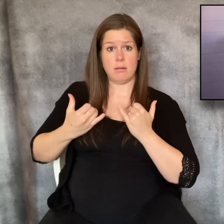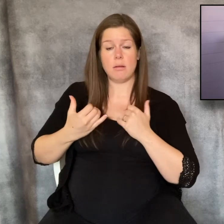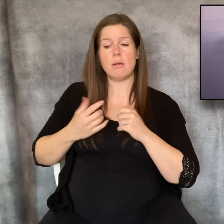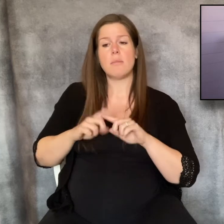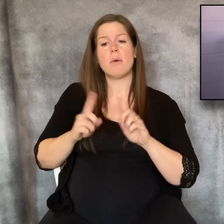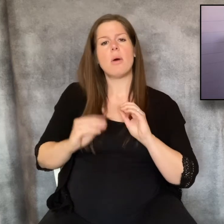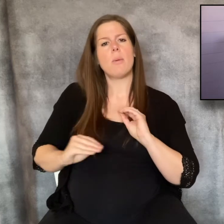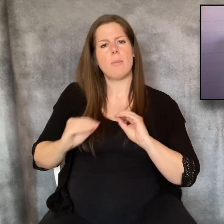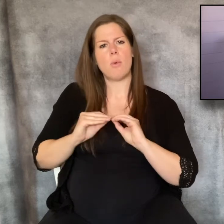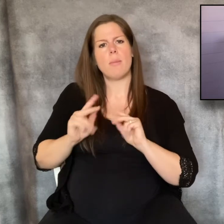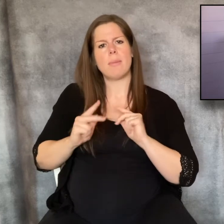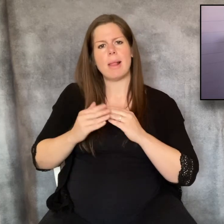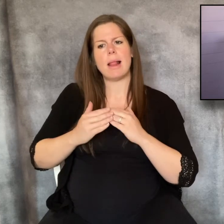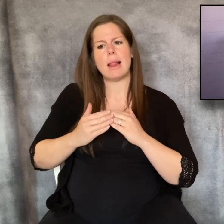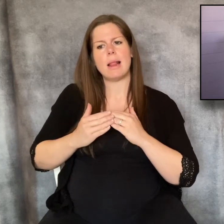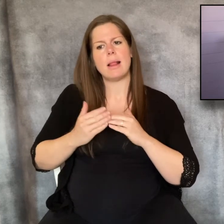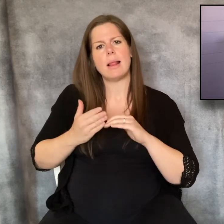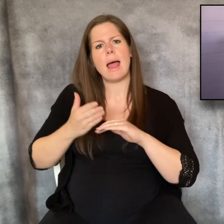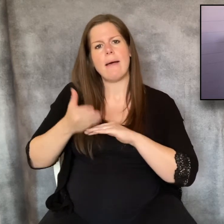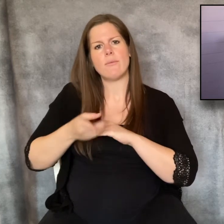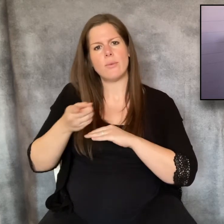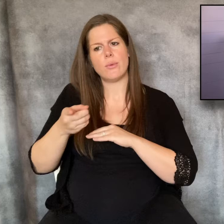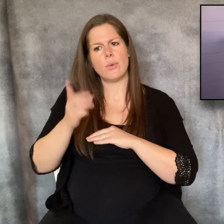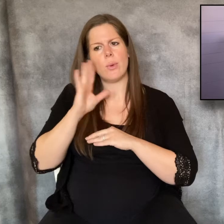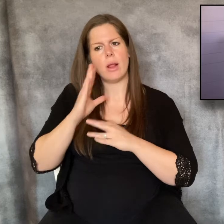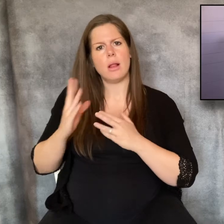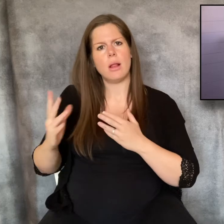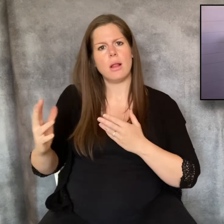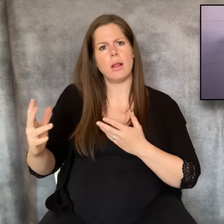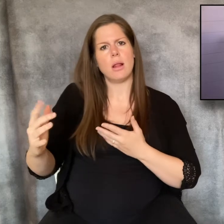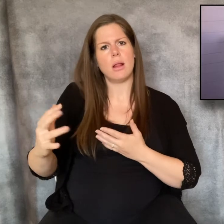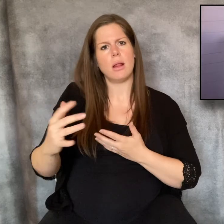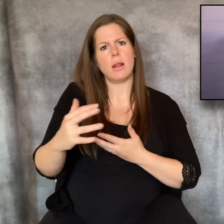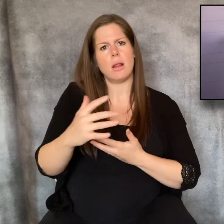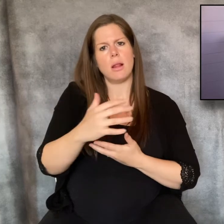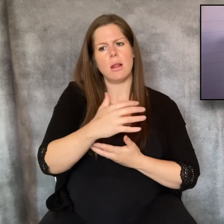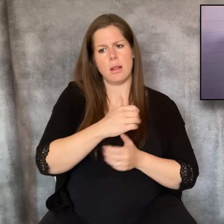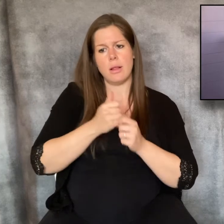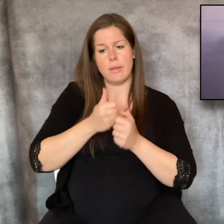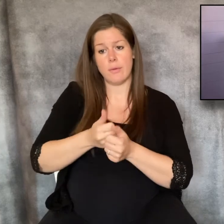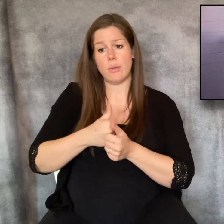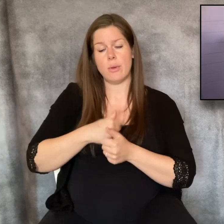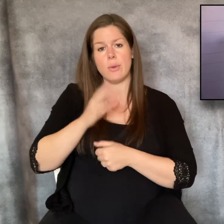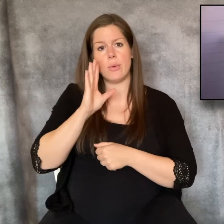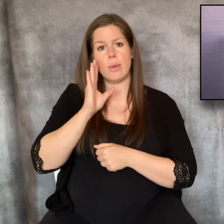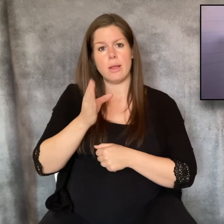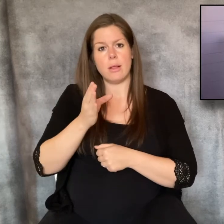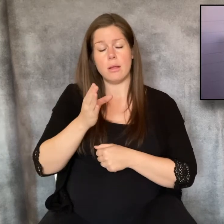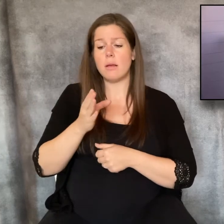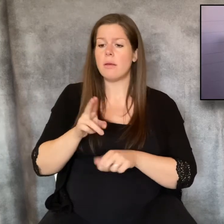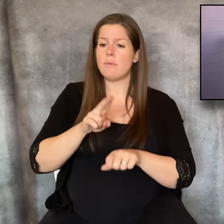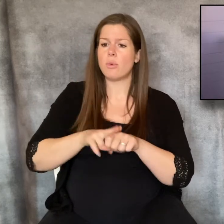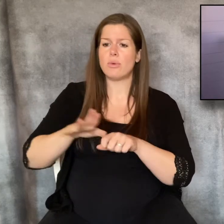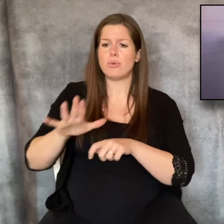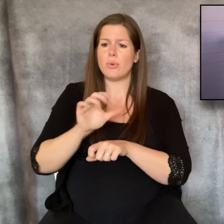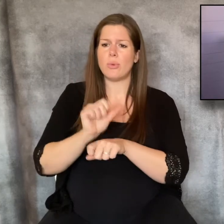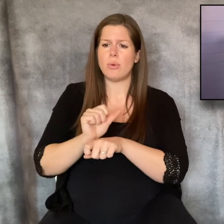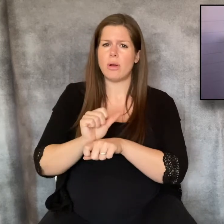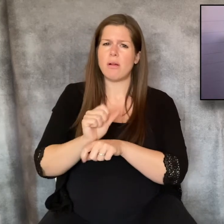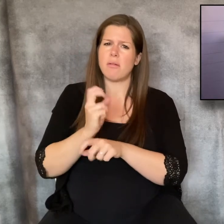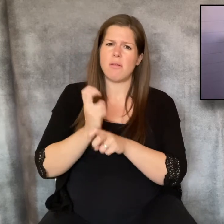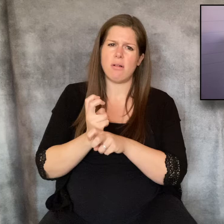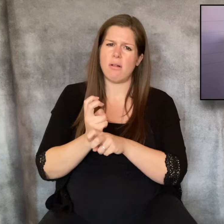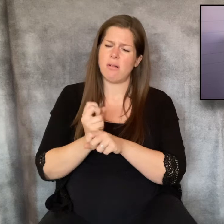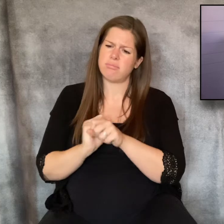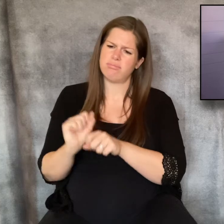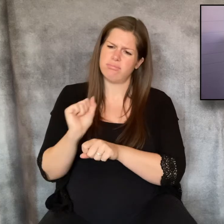the scorching heat of the day, as Christianity is invading the earth, there